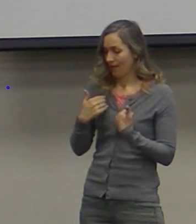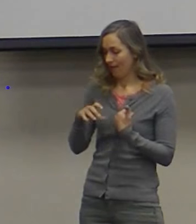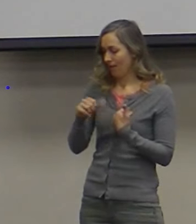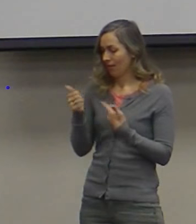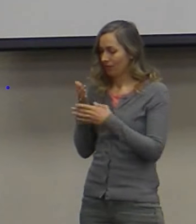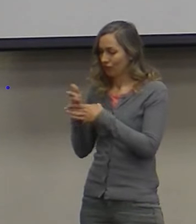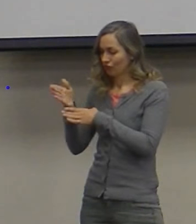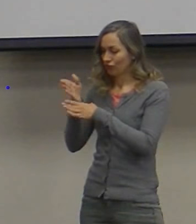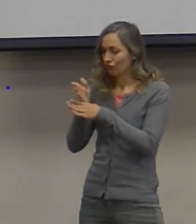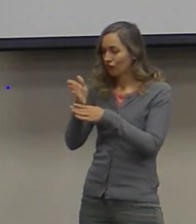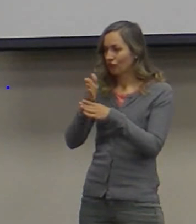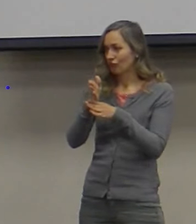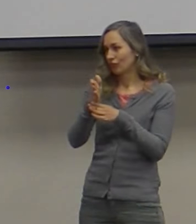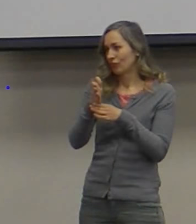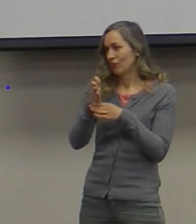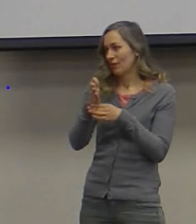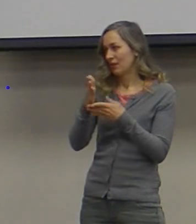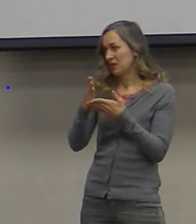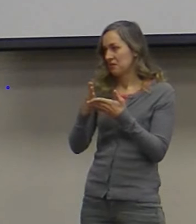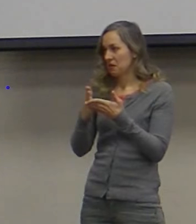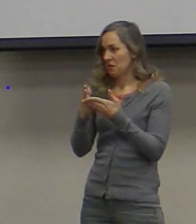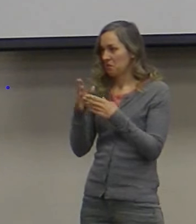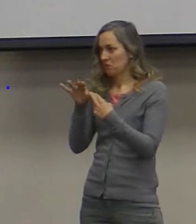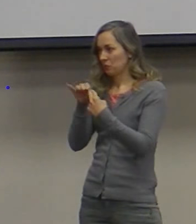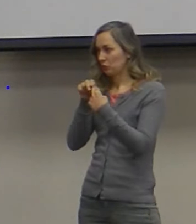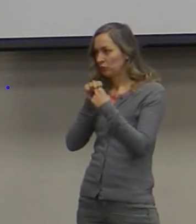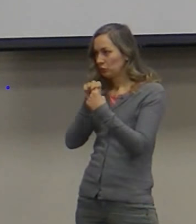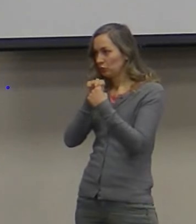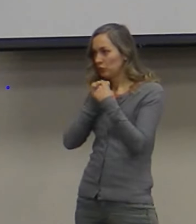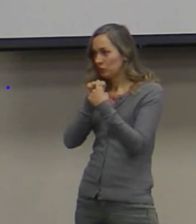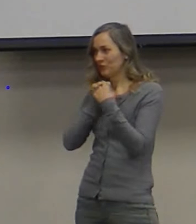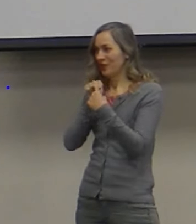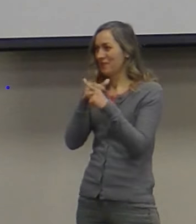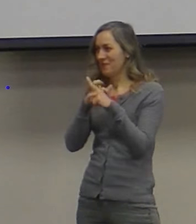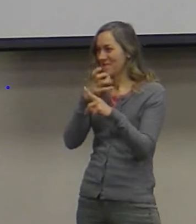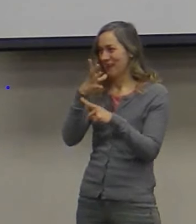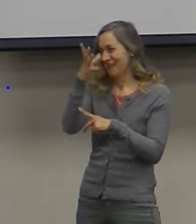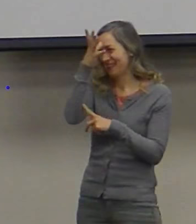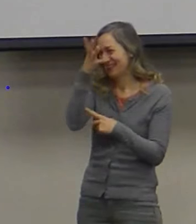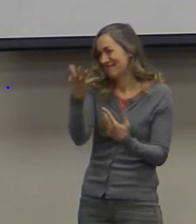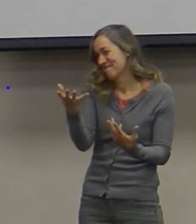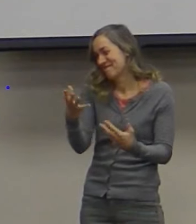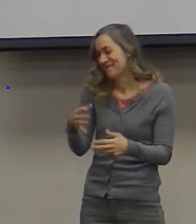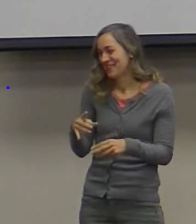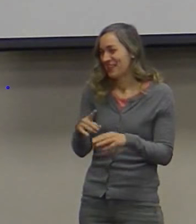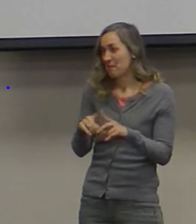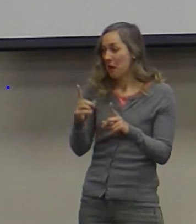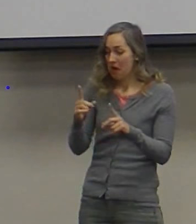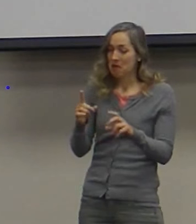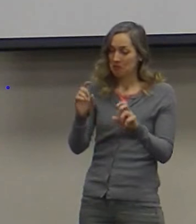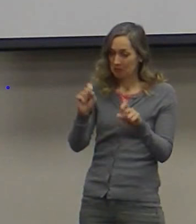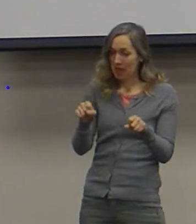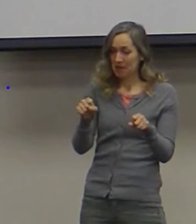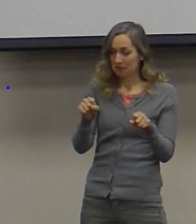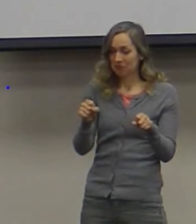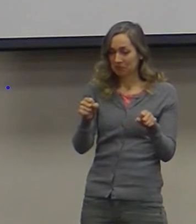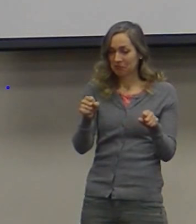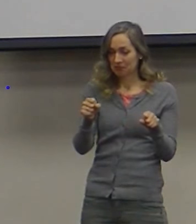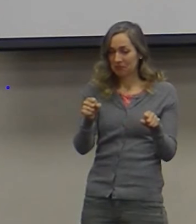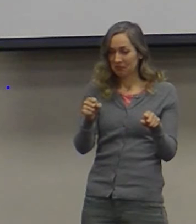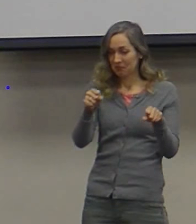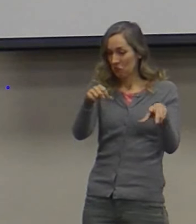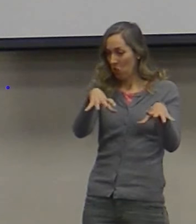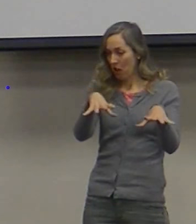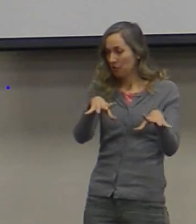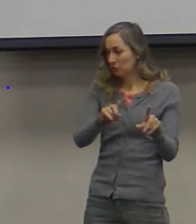professions. Some of us, our profession was mooching off of our parents, but at the same time, we can all go back to that. We can all go back to that at